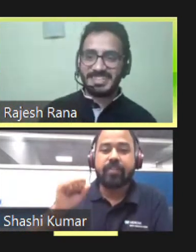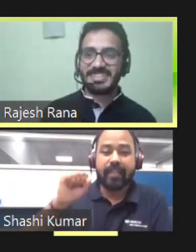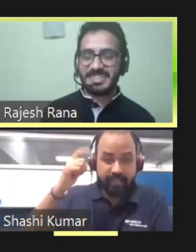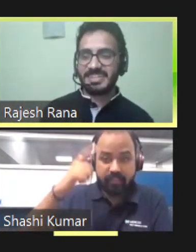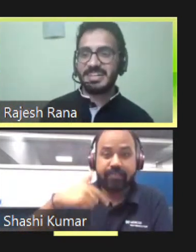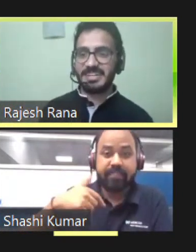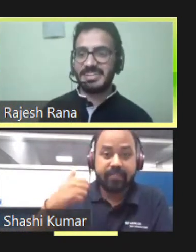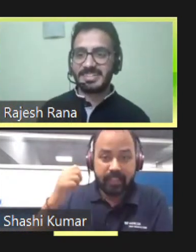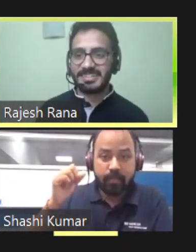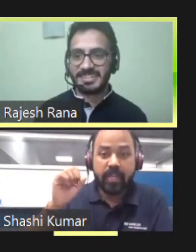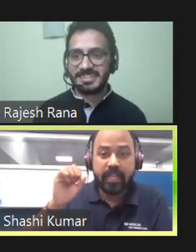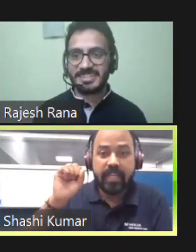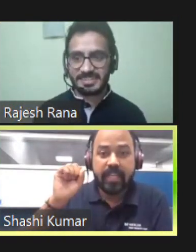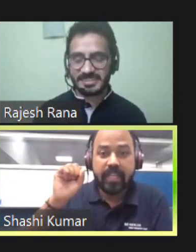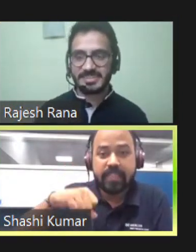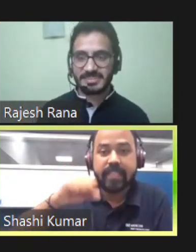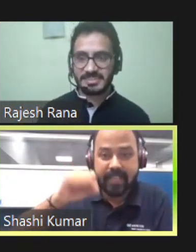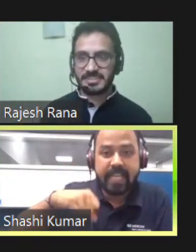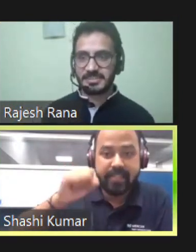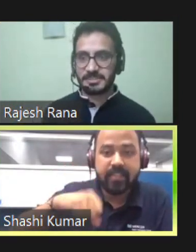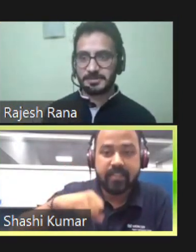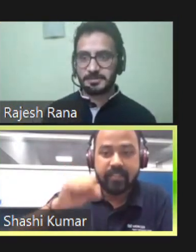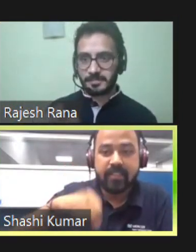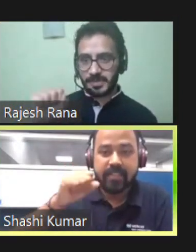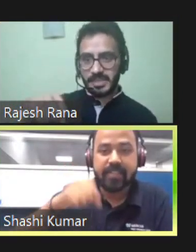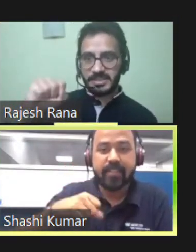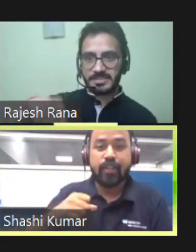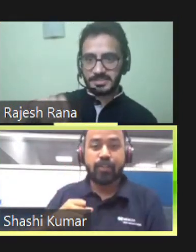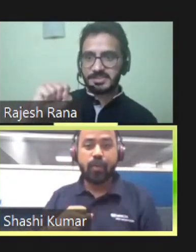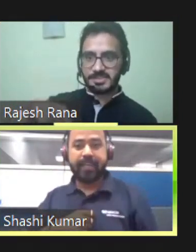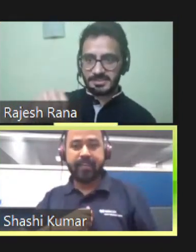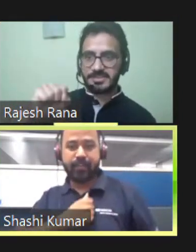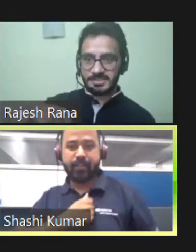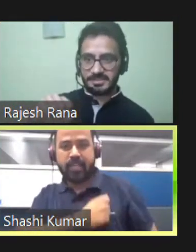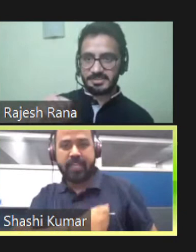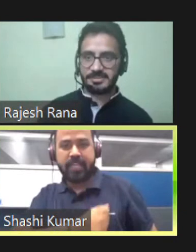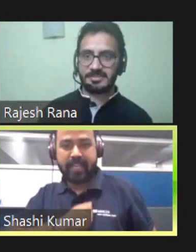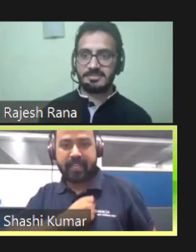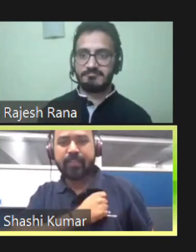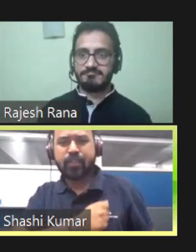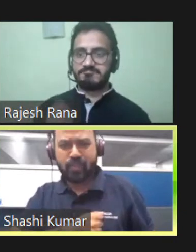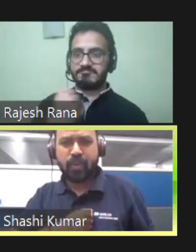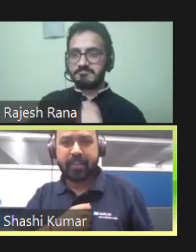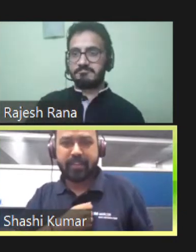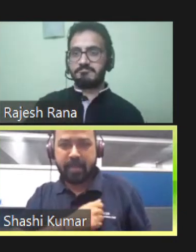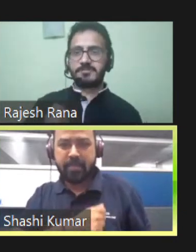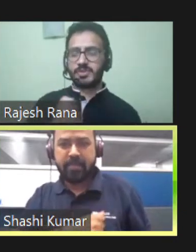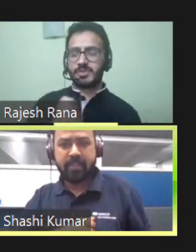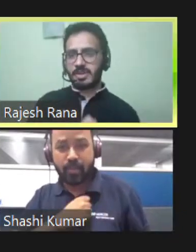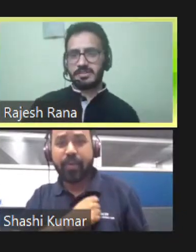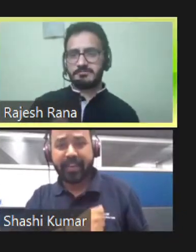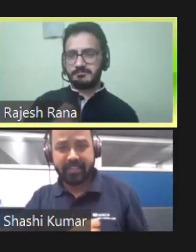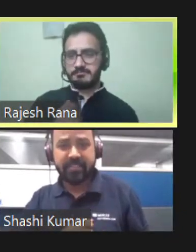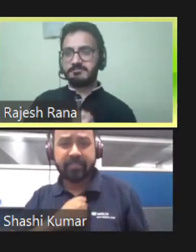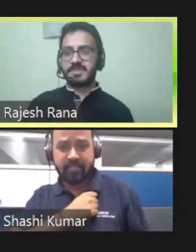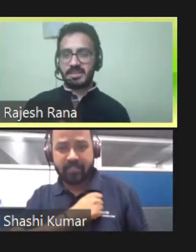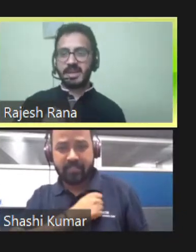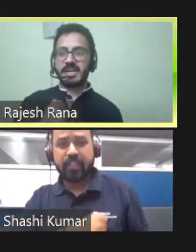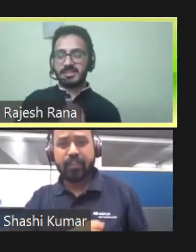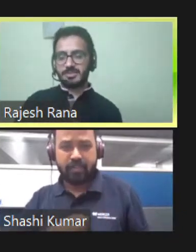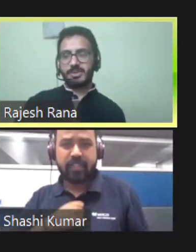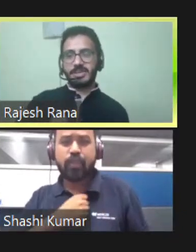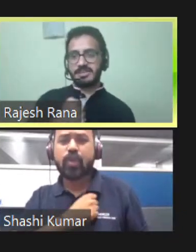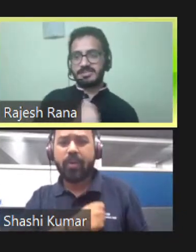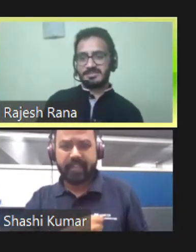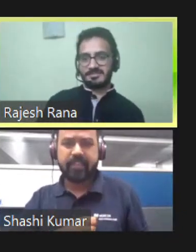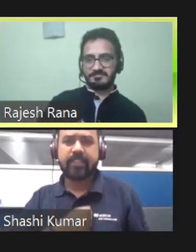confused, right? With the face, with the body, you say yes. Sorry is like sorry. Remember? Sorry.